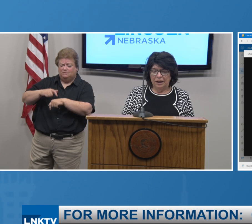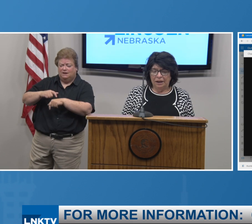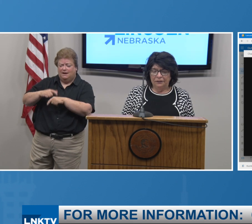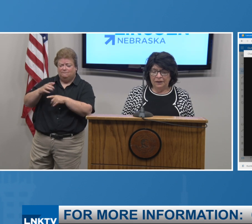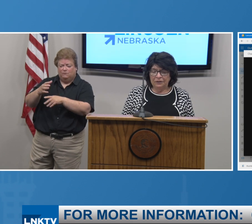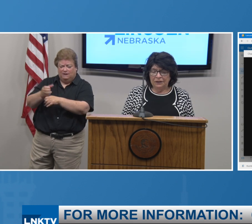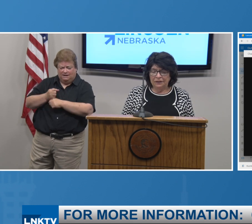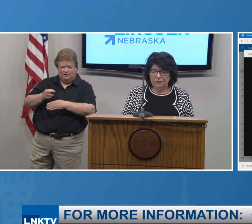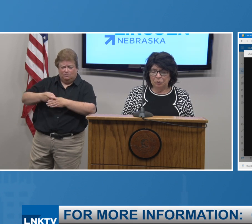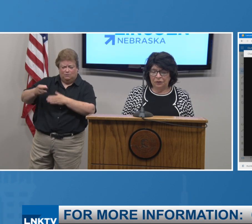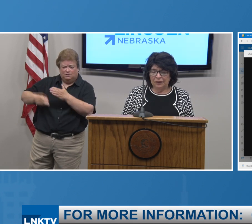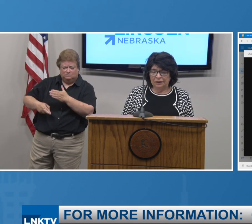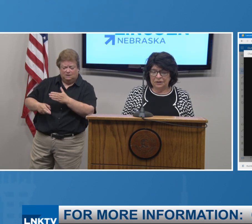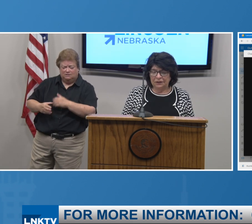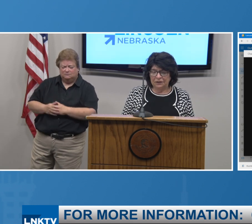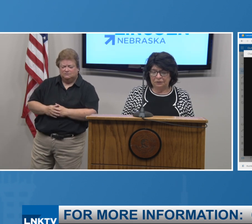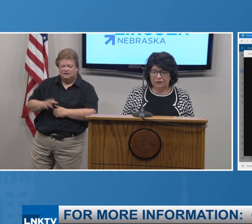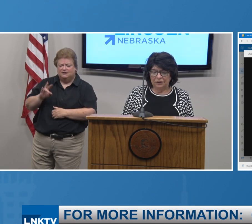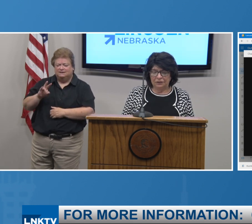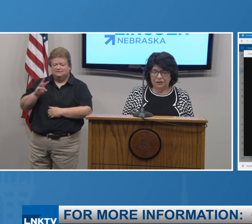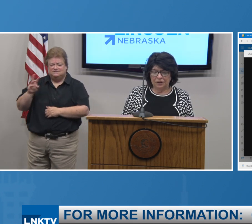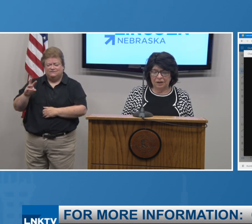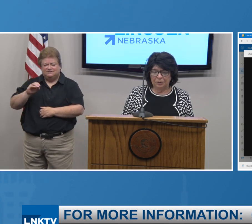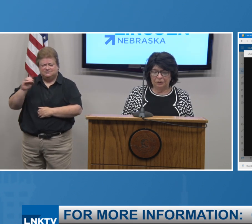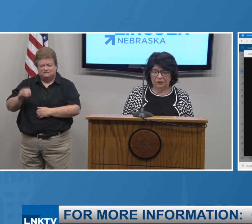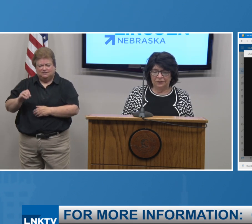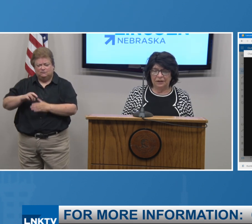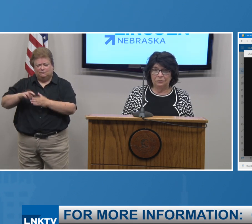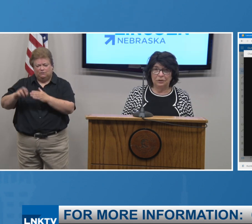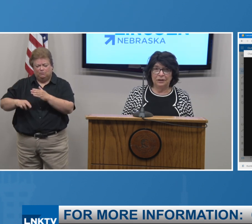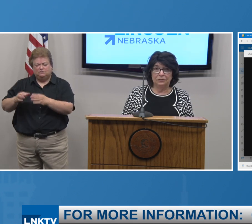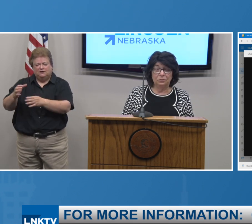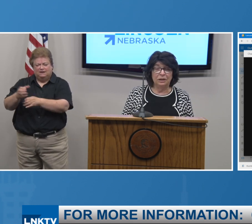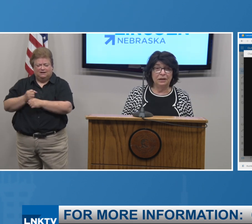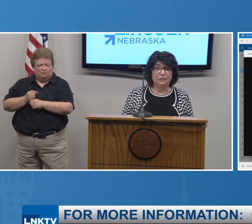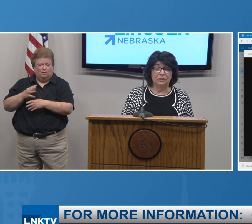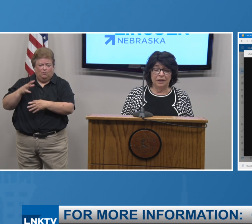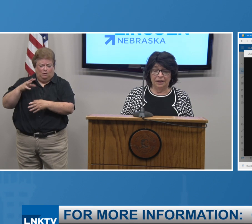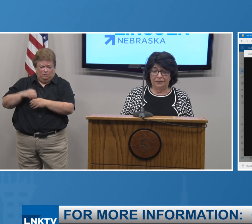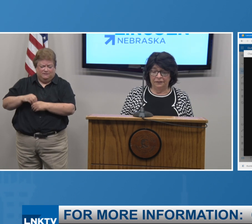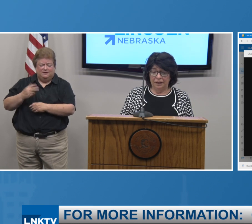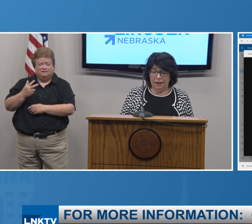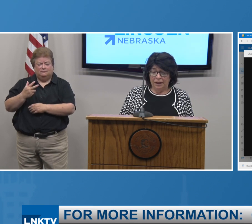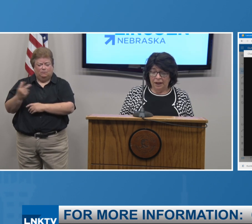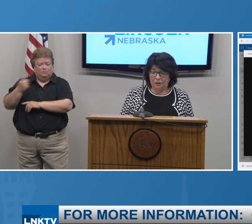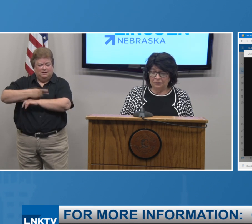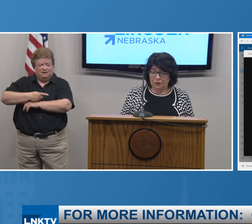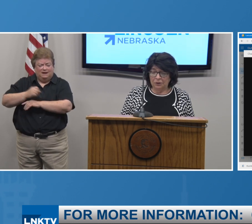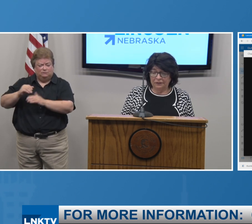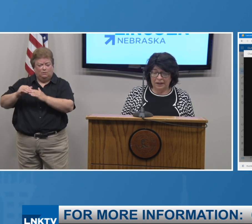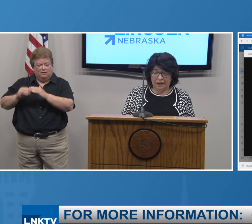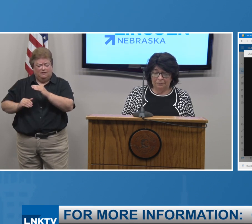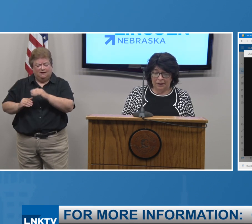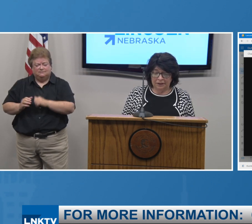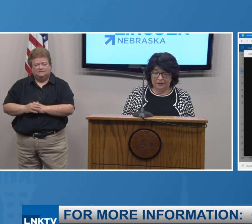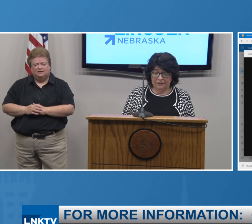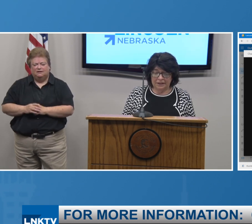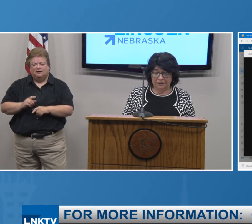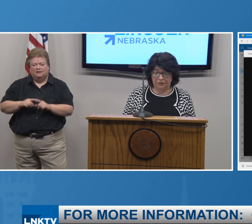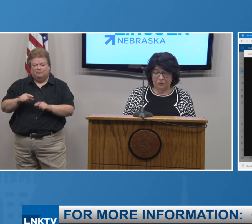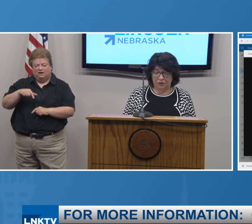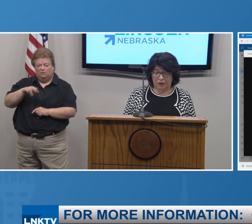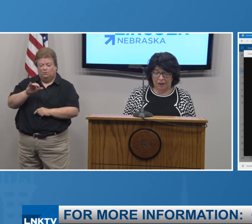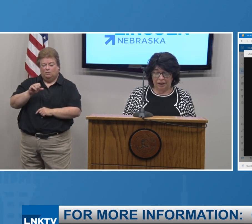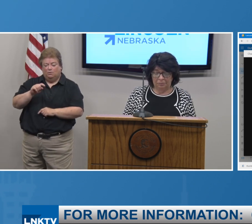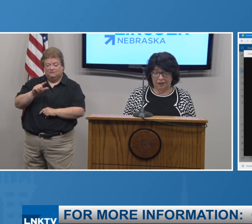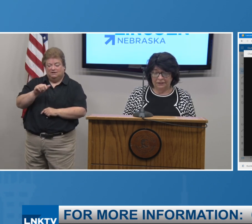results. 76% of testing results are now being received within 3 days or less. However, Quest Lab, that does